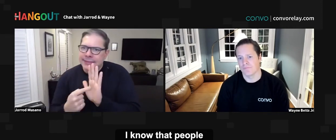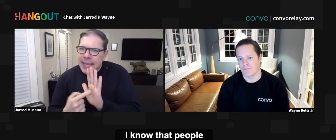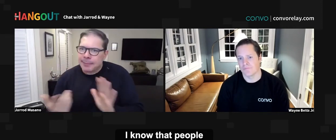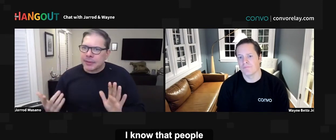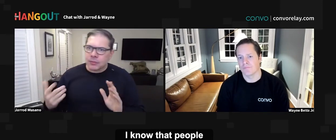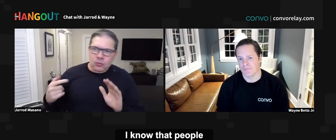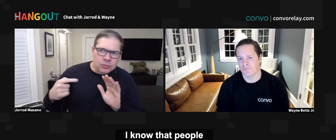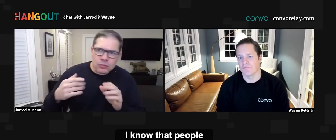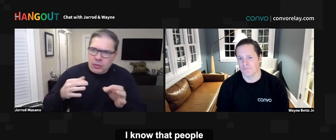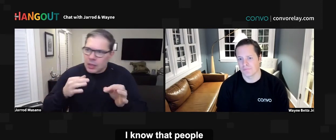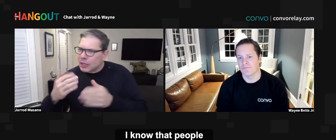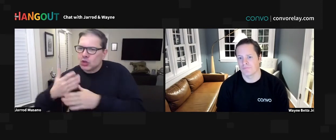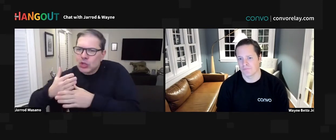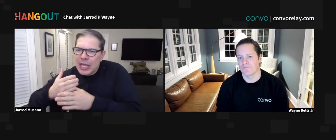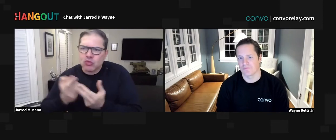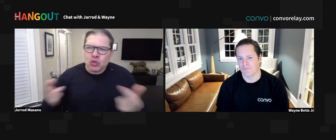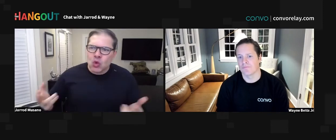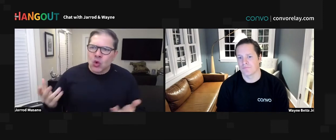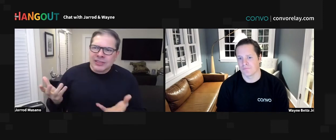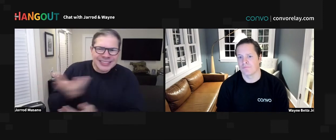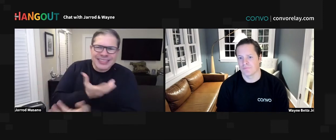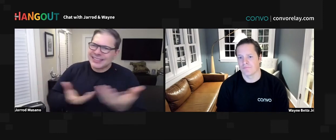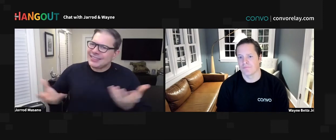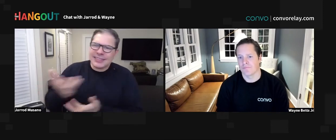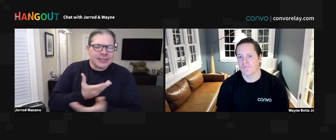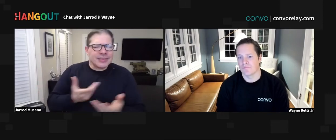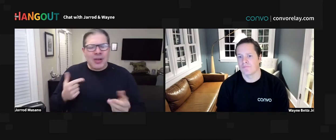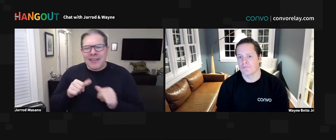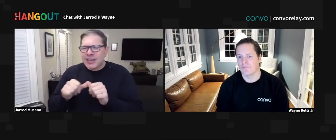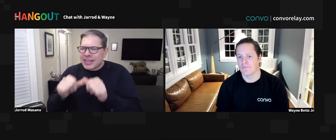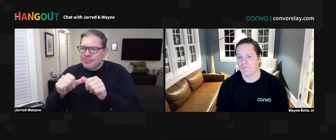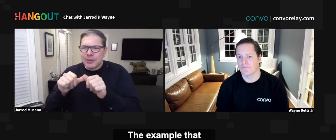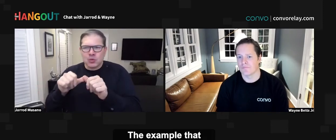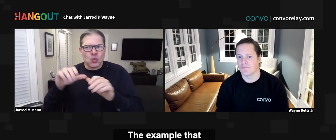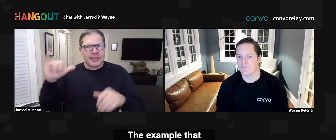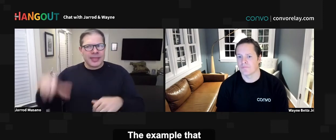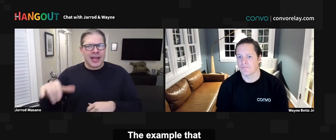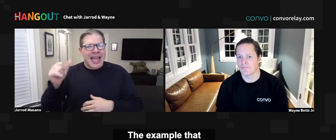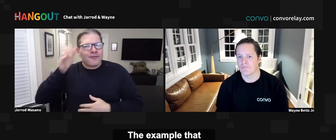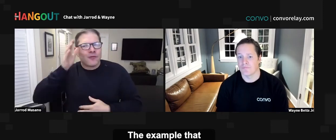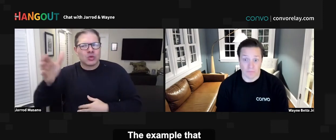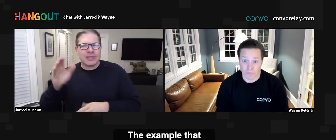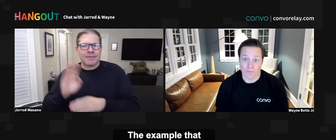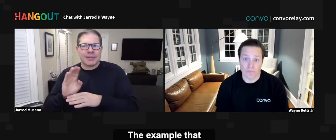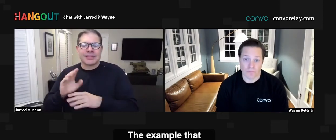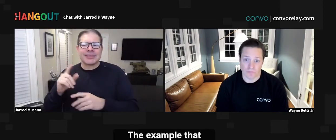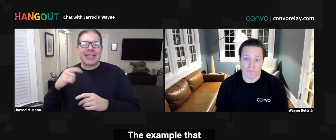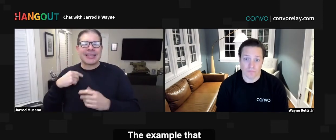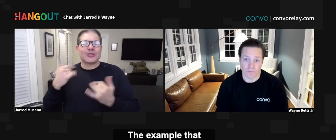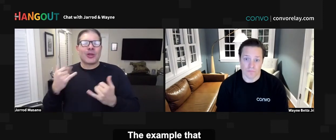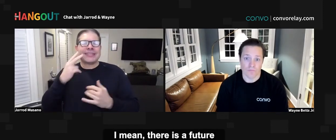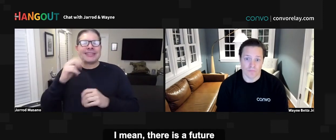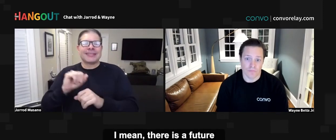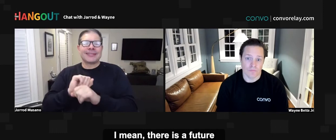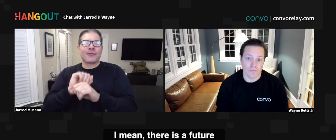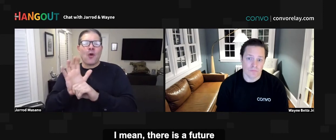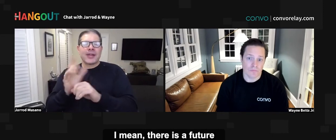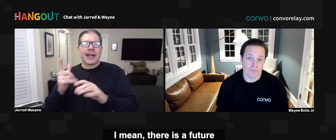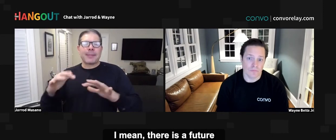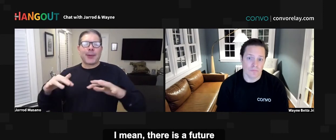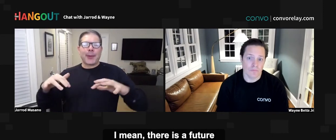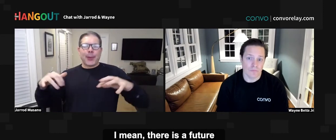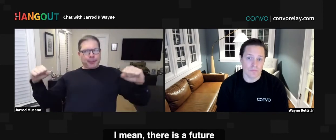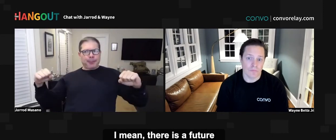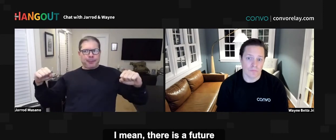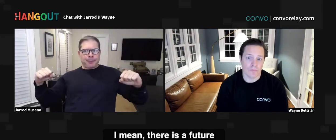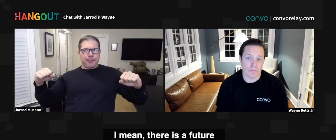people have these resources that we can provide leadership, the example that we could promote this. I mean, there is a